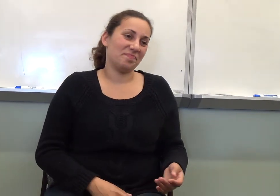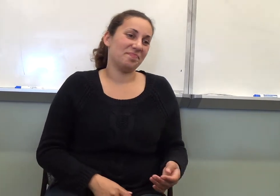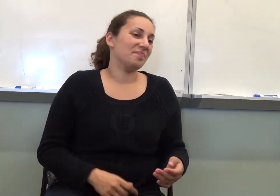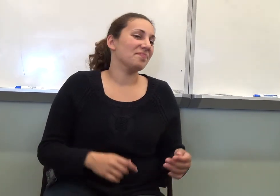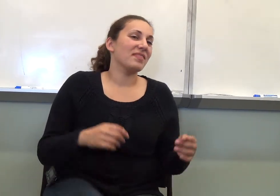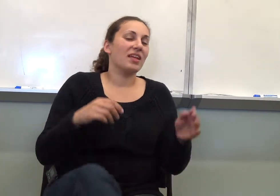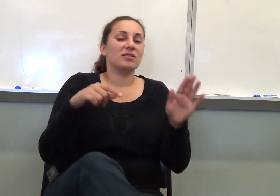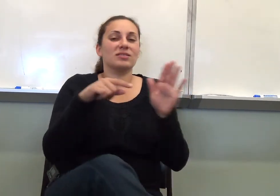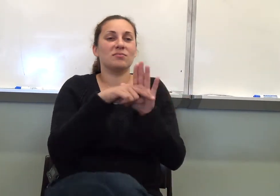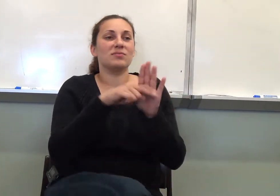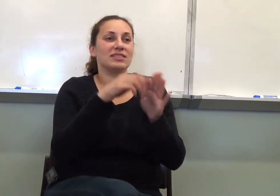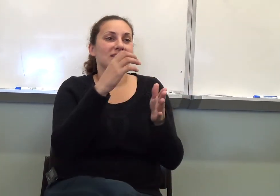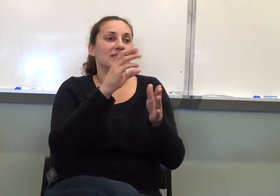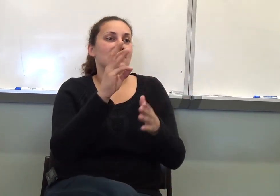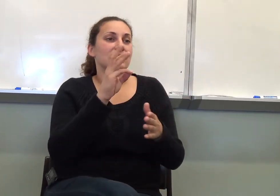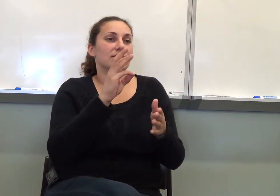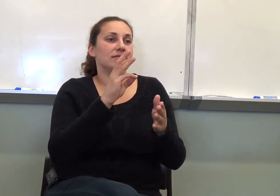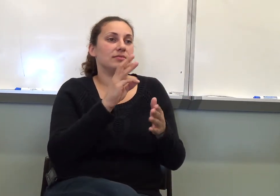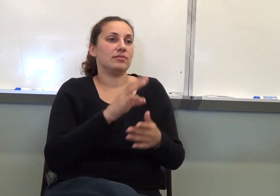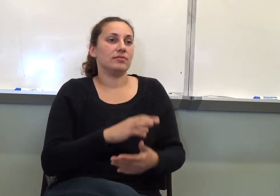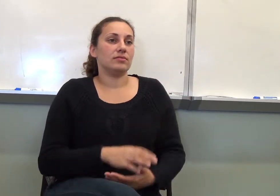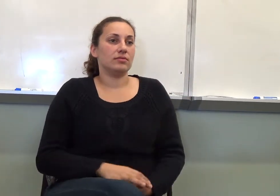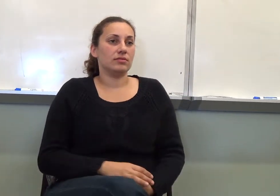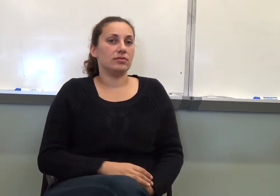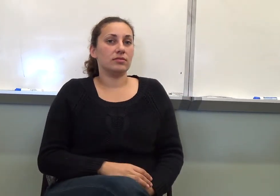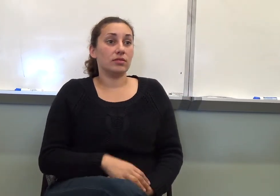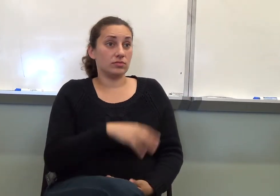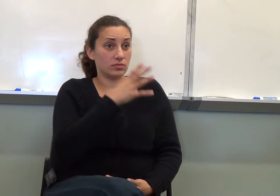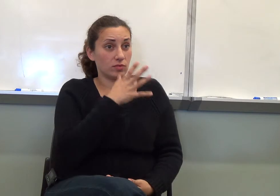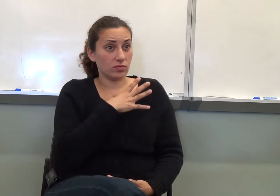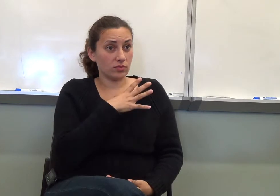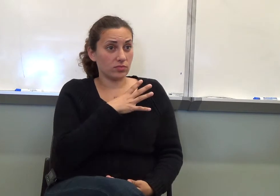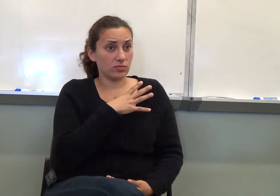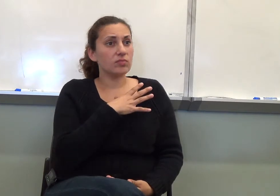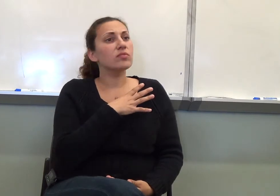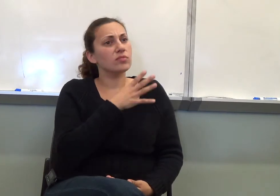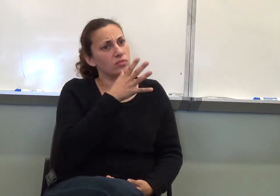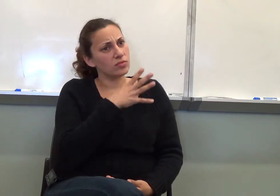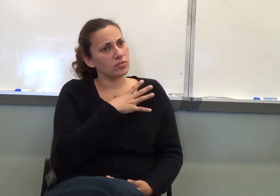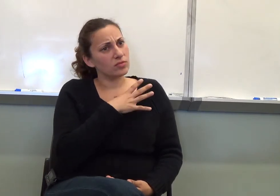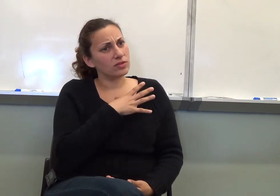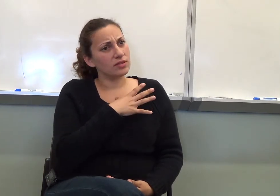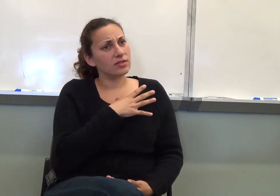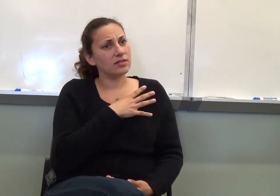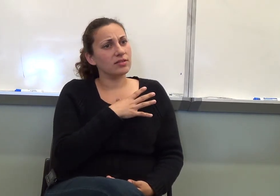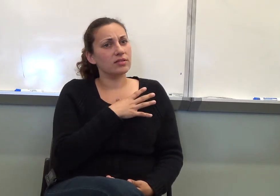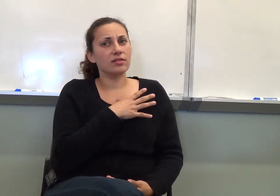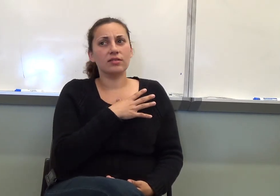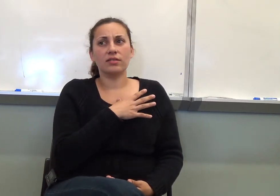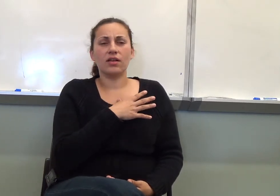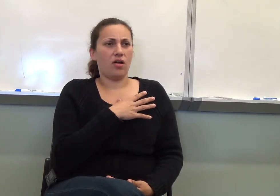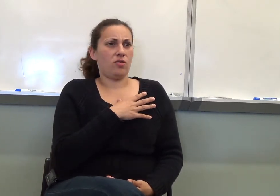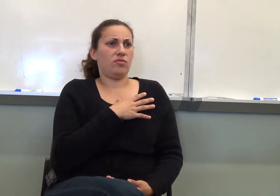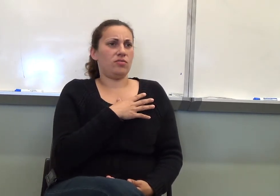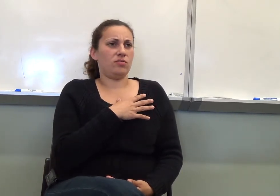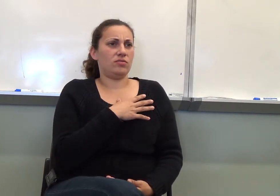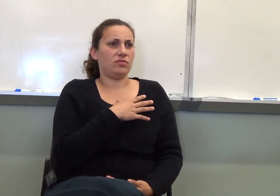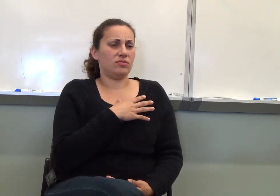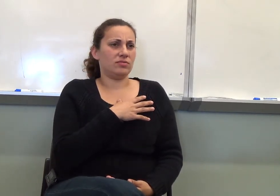-6B. And I keep it in parentheses. I don't want two signs next to each other without something in between. Now, over here, this is